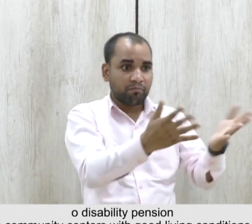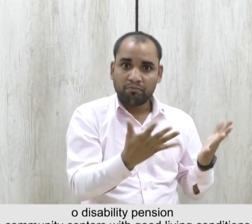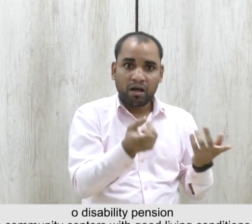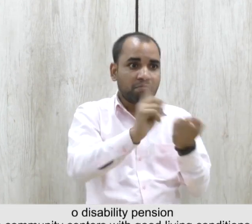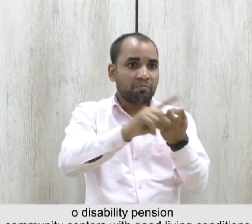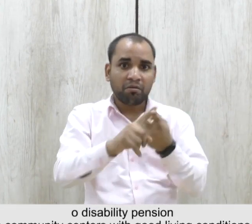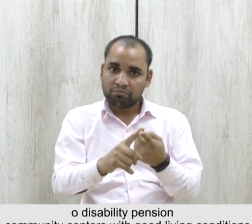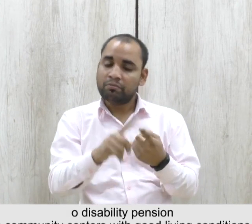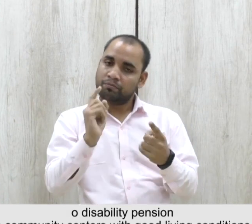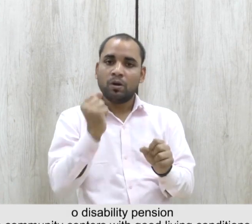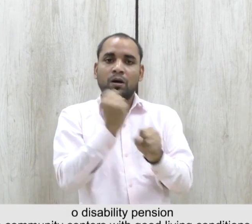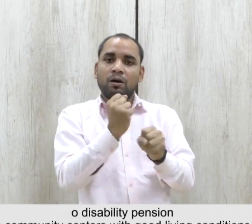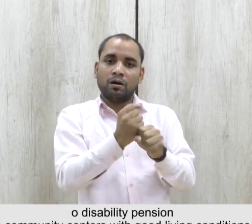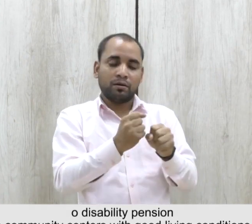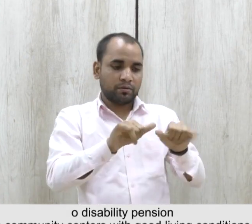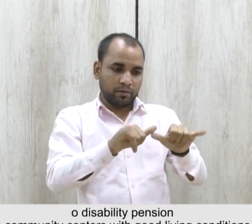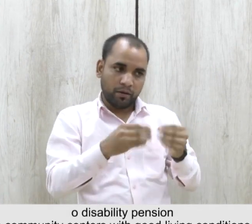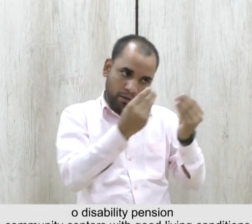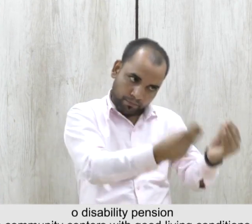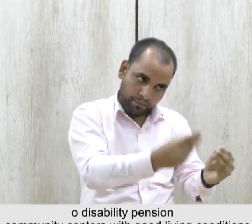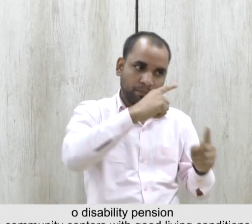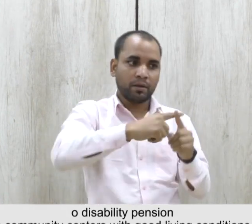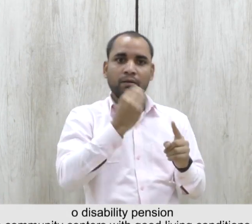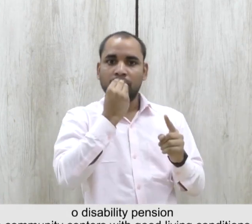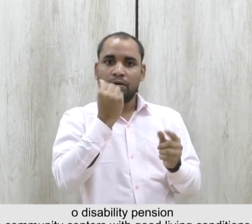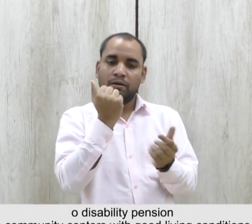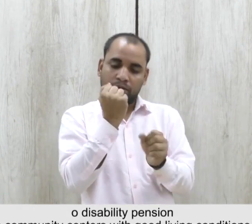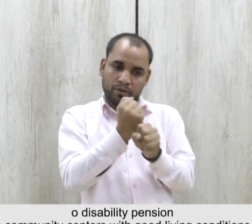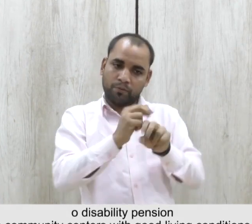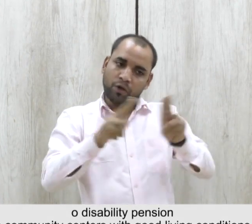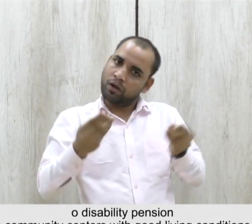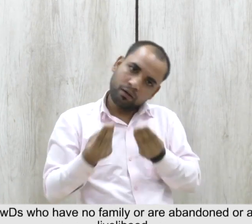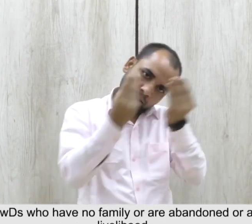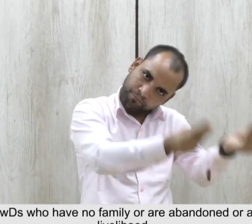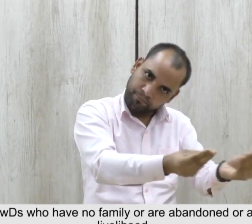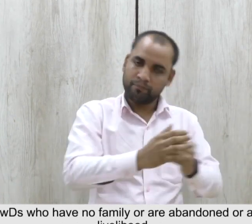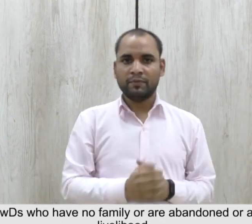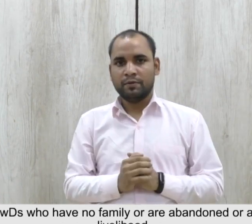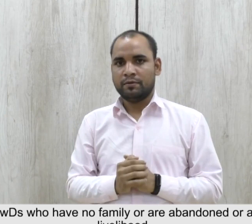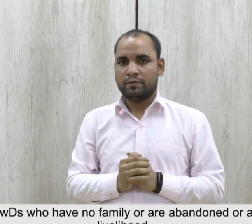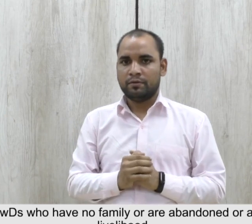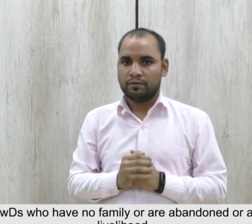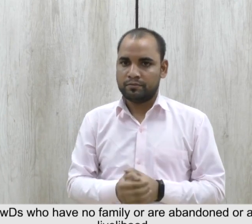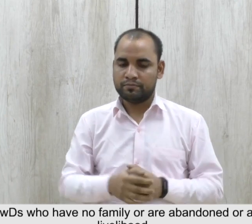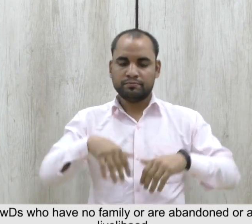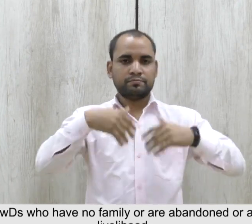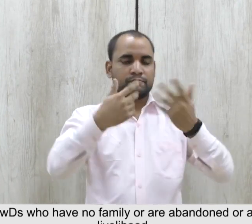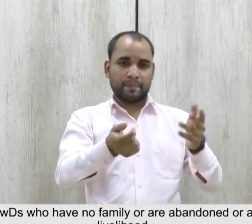disability pension, community centers with good living conditions, facilities for PWDs,